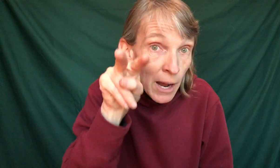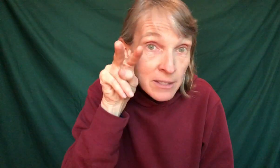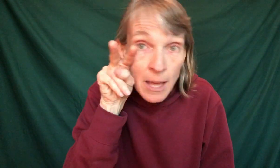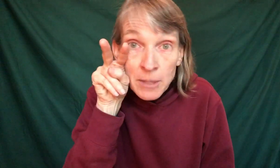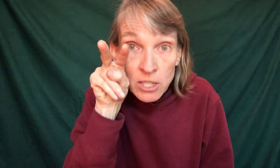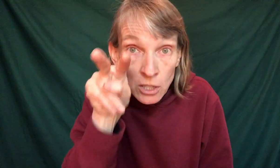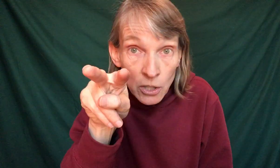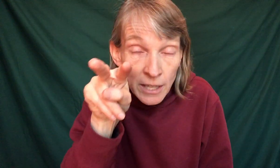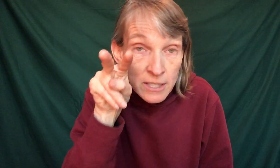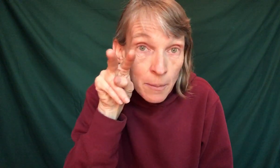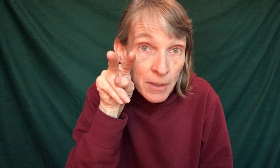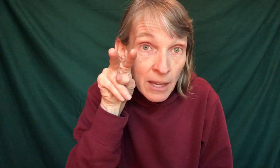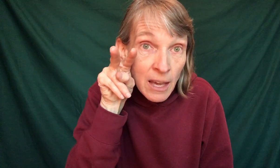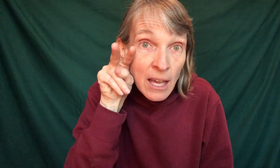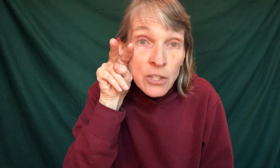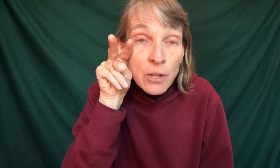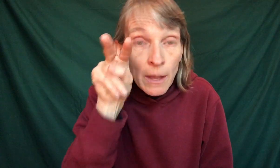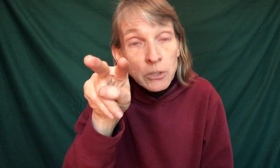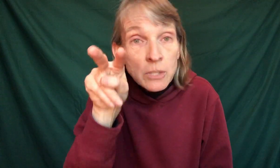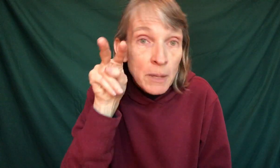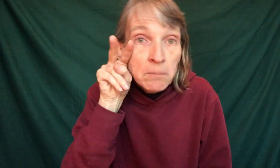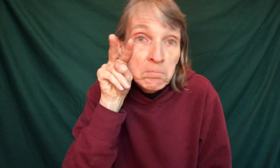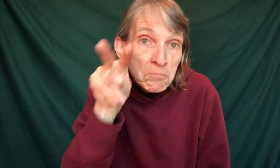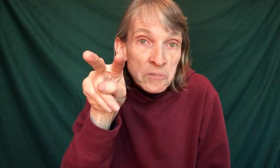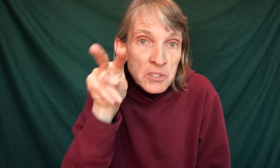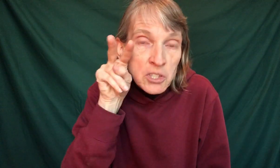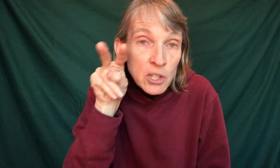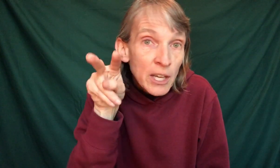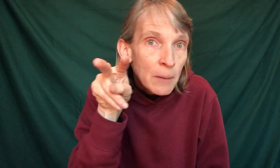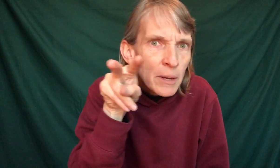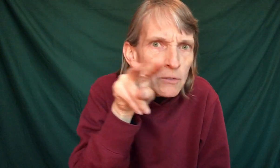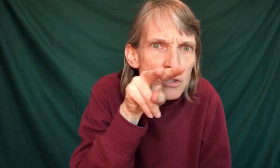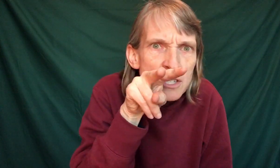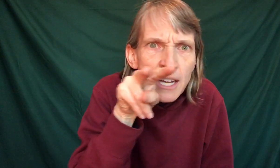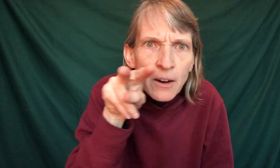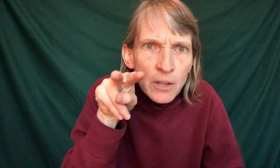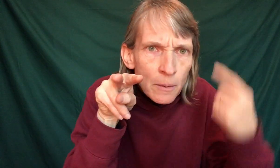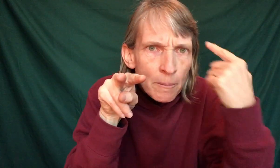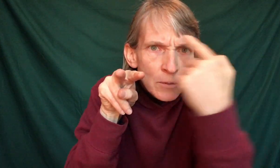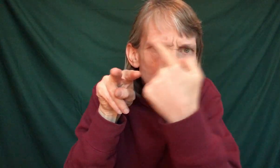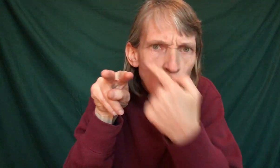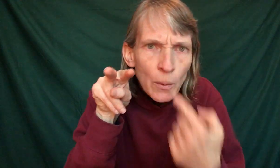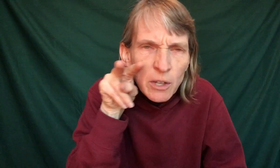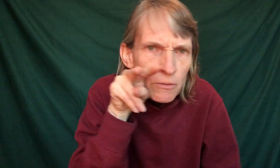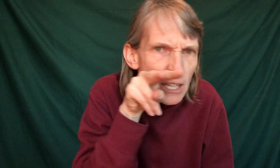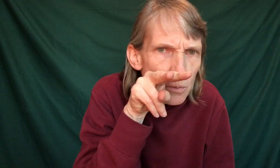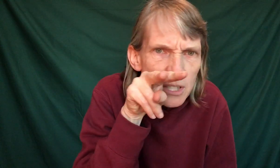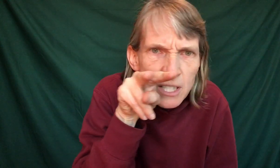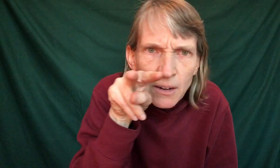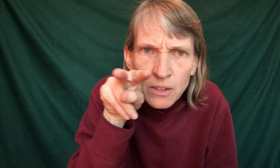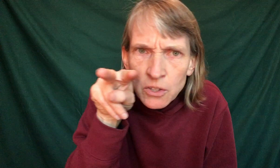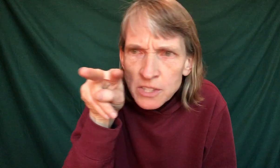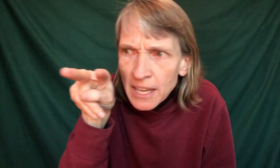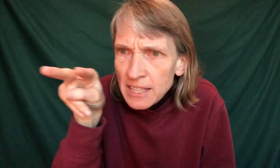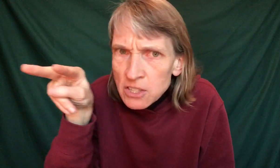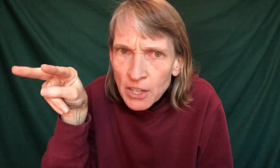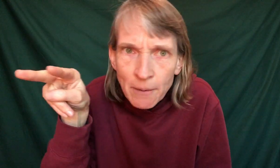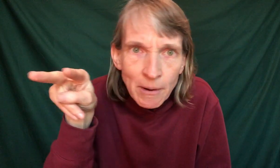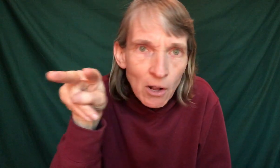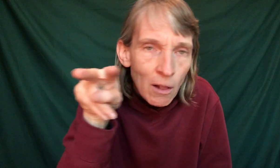eyes, that means to look at something. So that would just be just looking. But if you stare, you can show in your face what staring looks like. And he's looking around at all